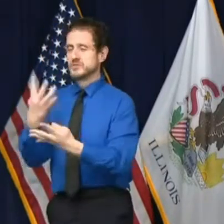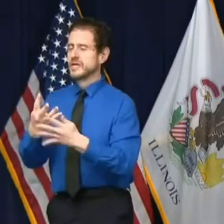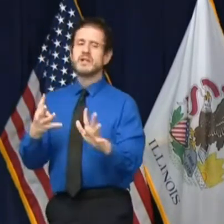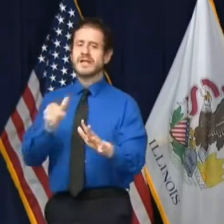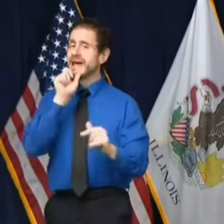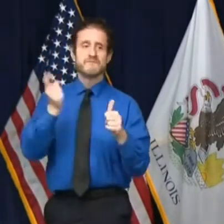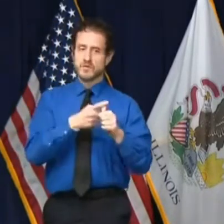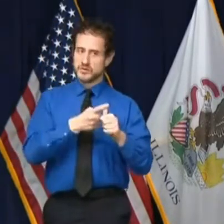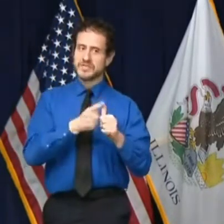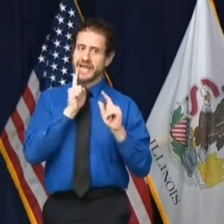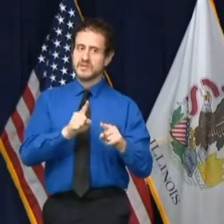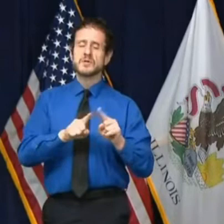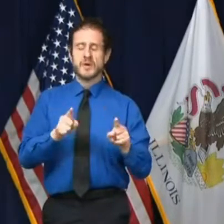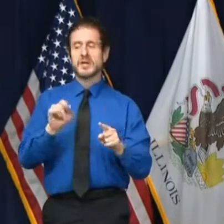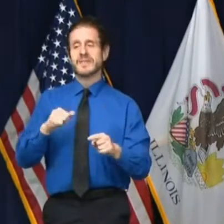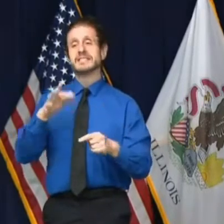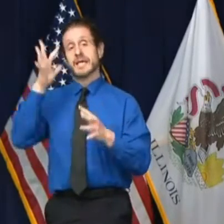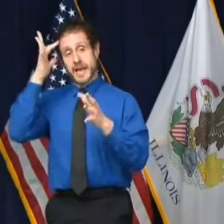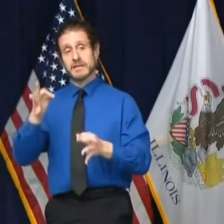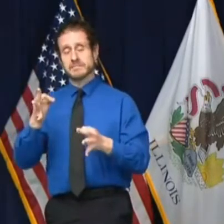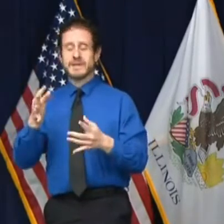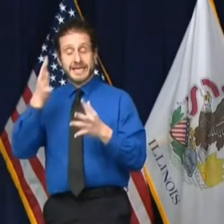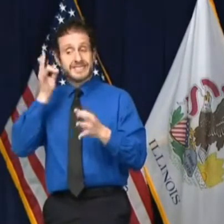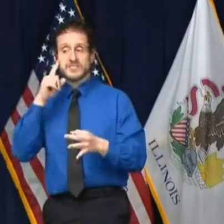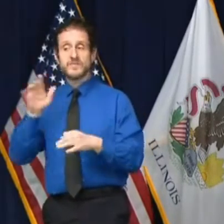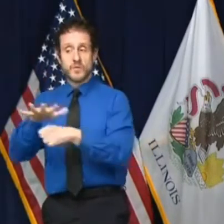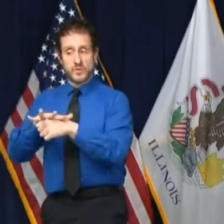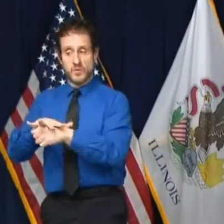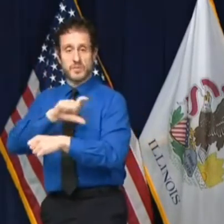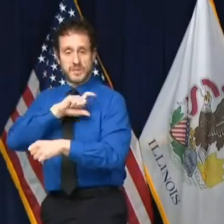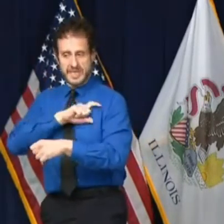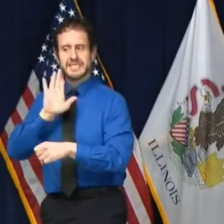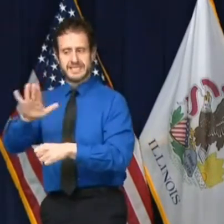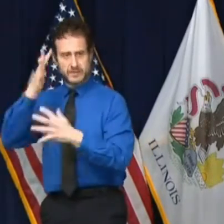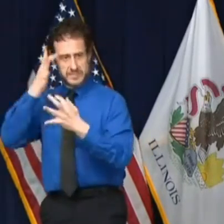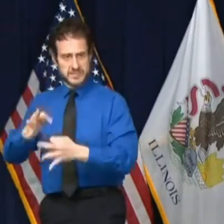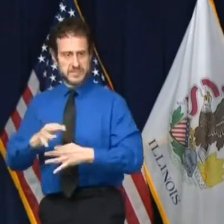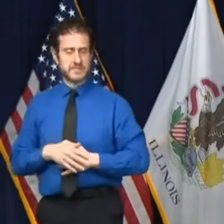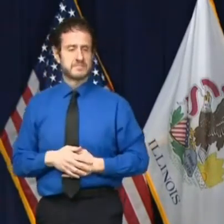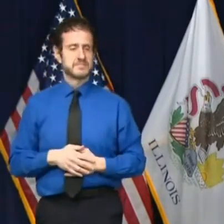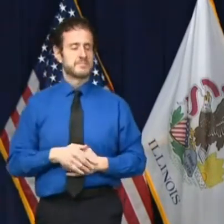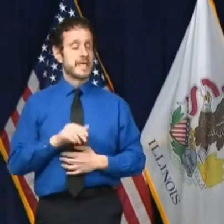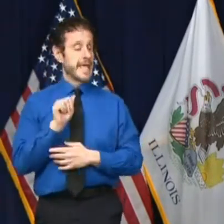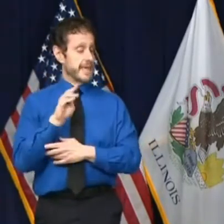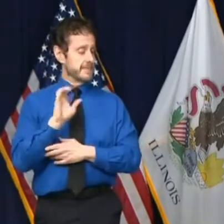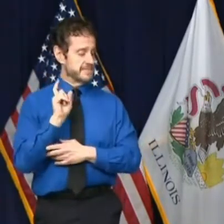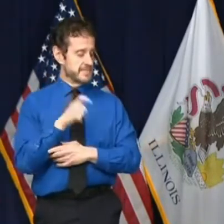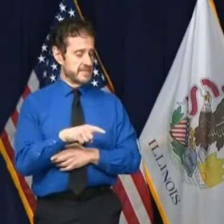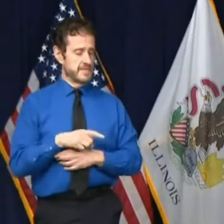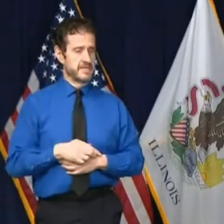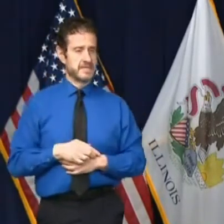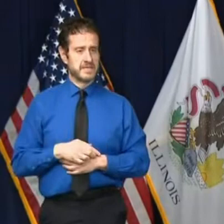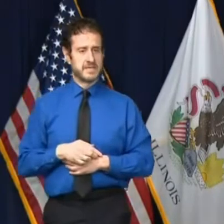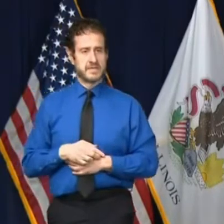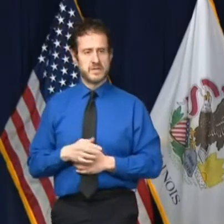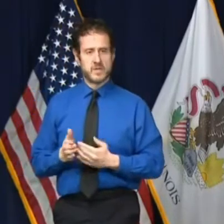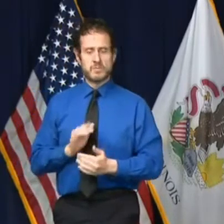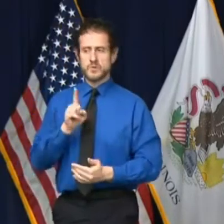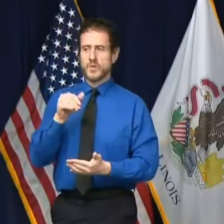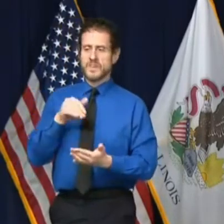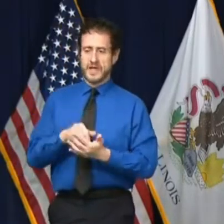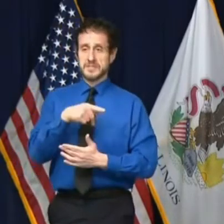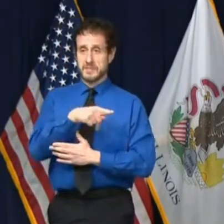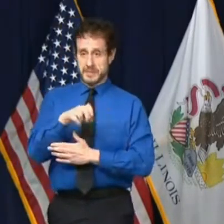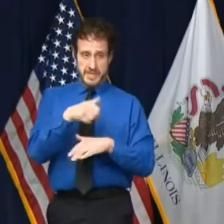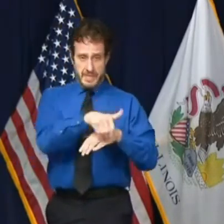law enforcement. And following up on that, a question from Eric at ABC 7, there were nearly 1,000 CPD dispersals over